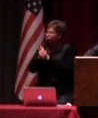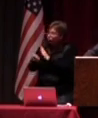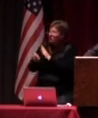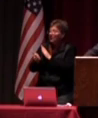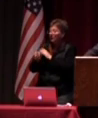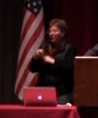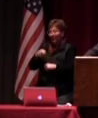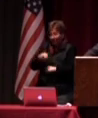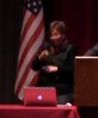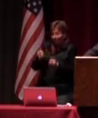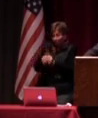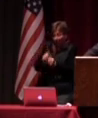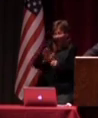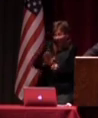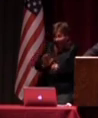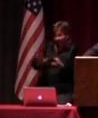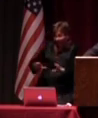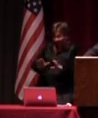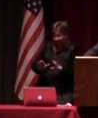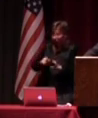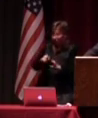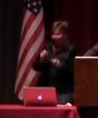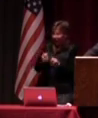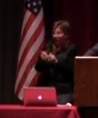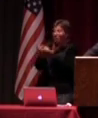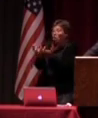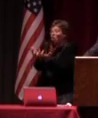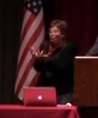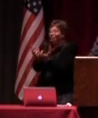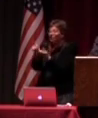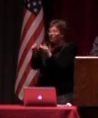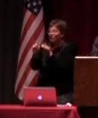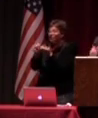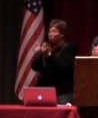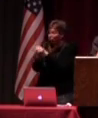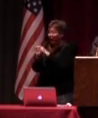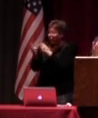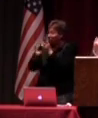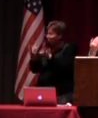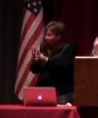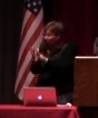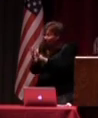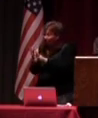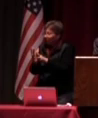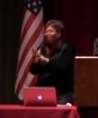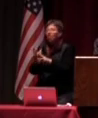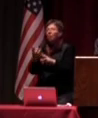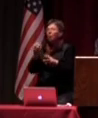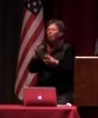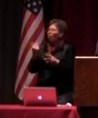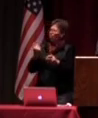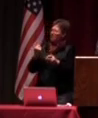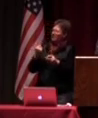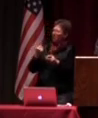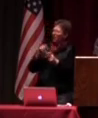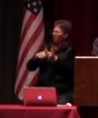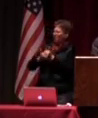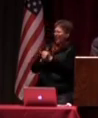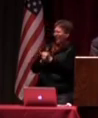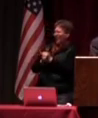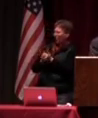simply by his own actions? Or is this a myth? Was he, in fact, a prisoner of greater historical forces? And